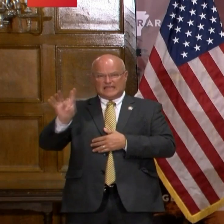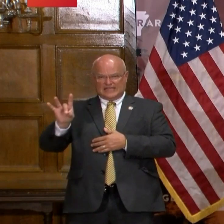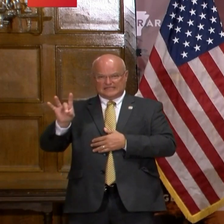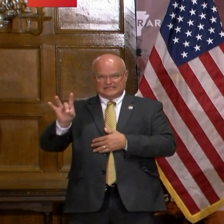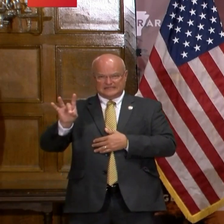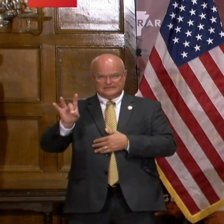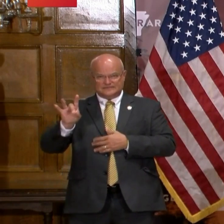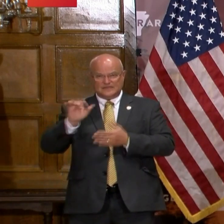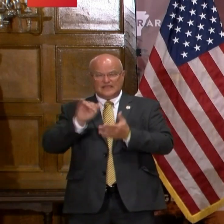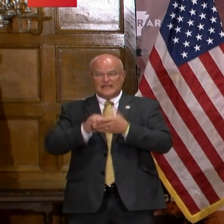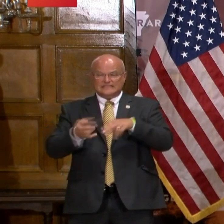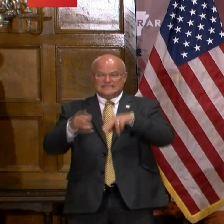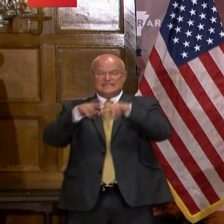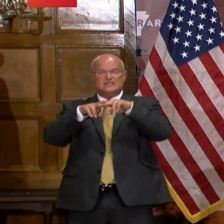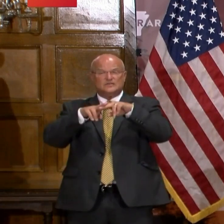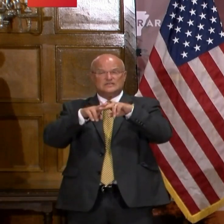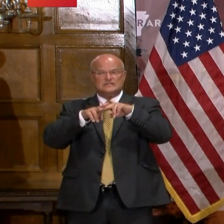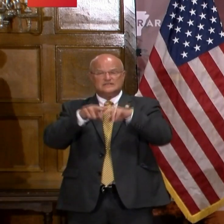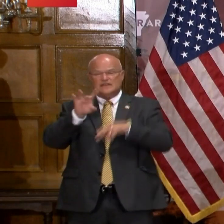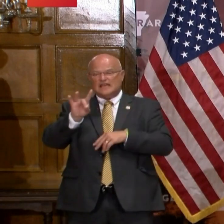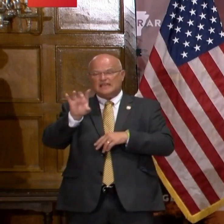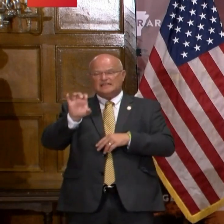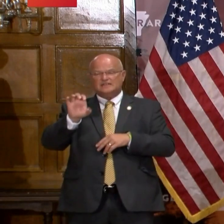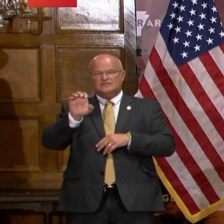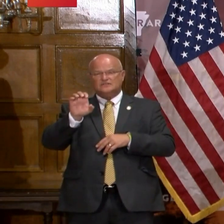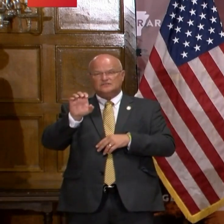33,188, and that is an increase of